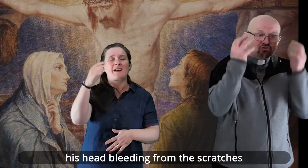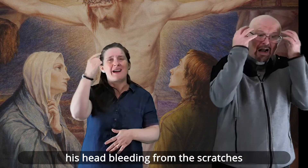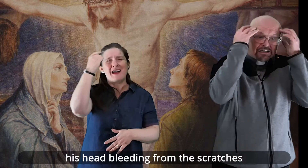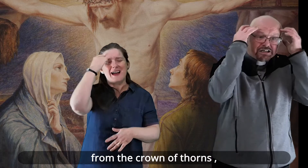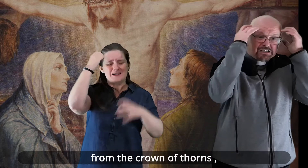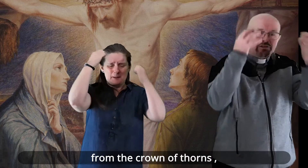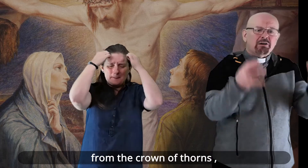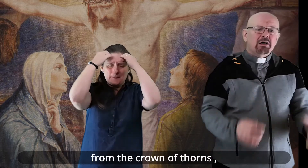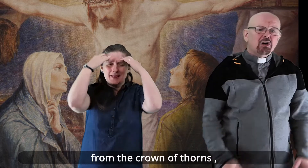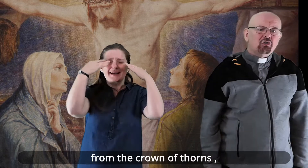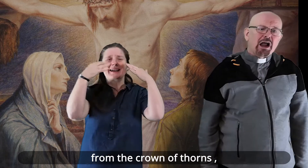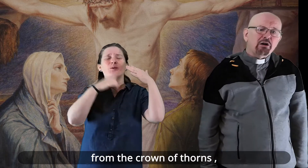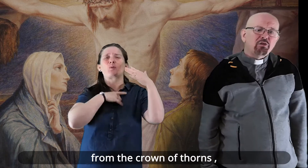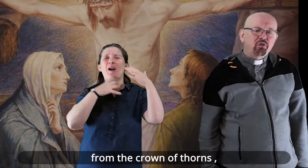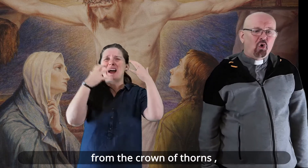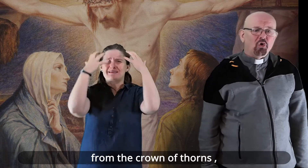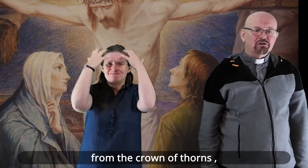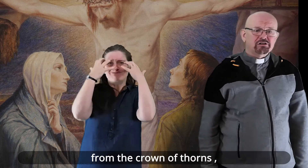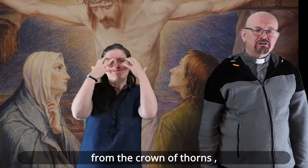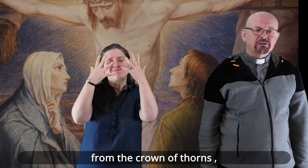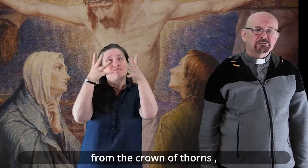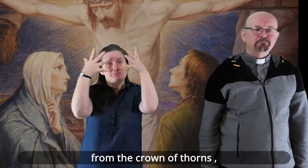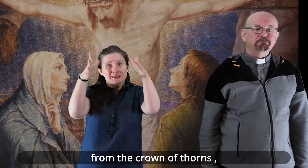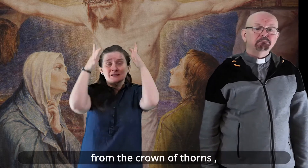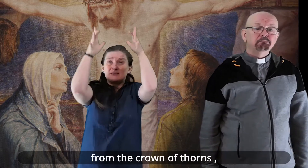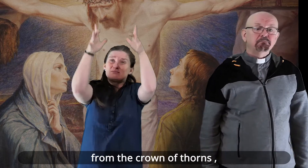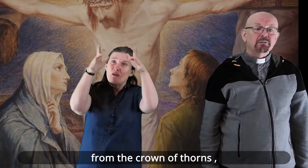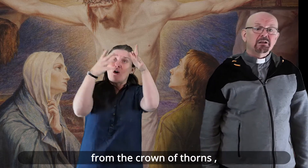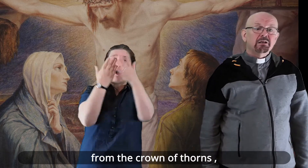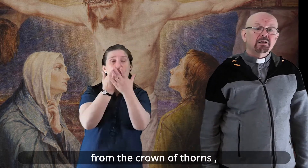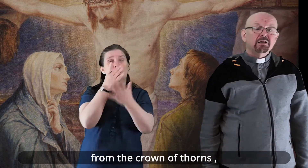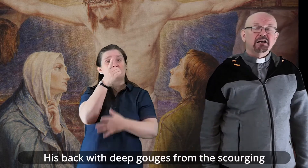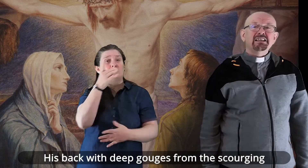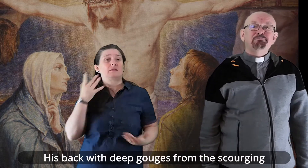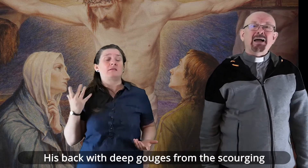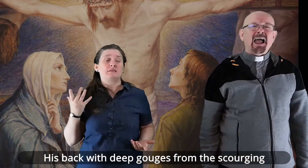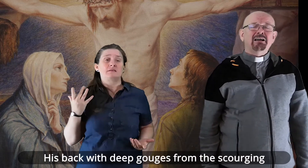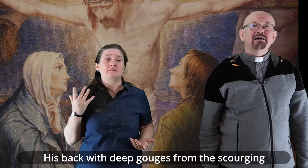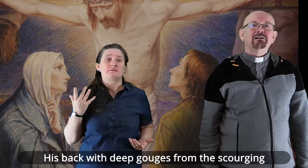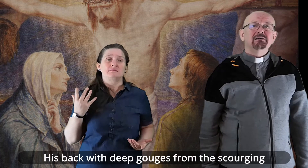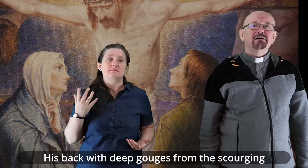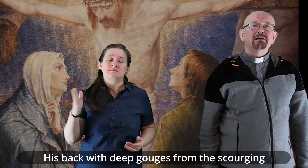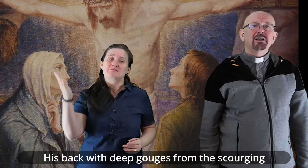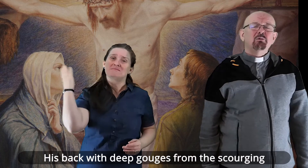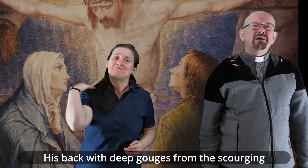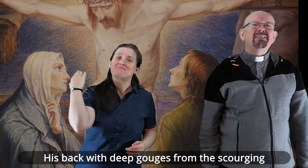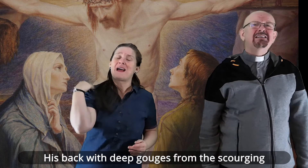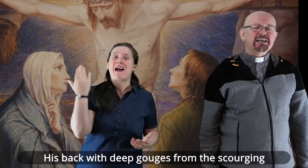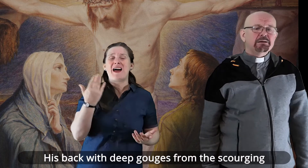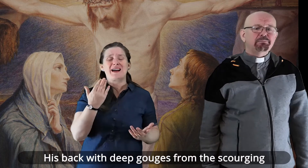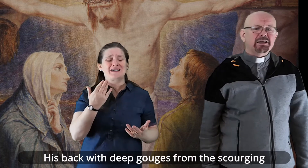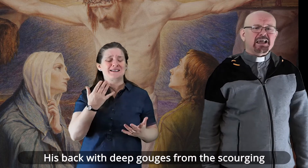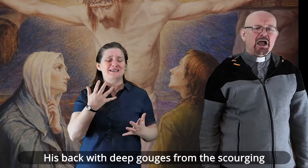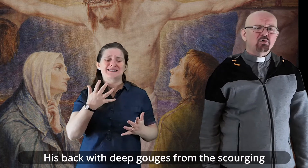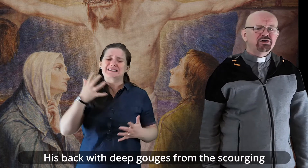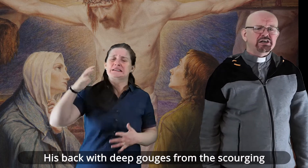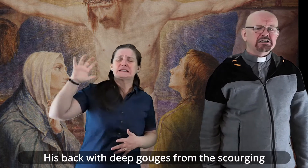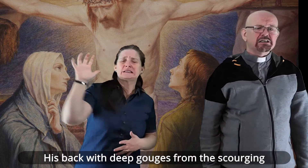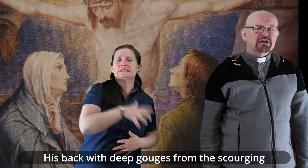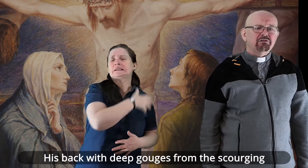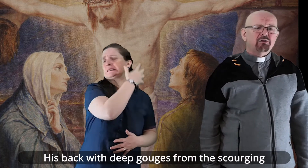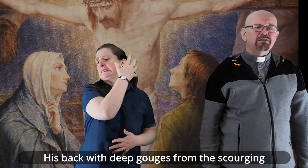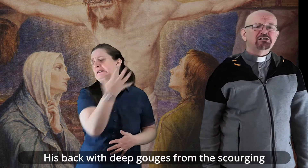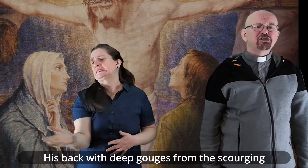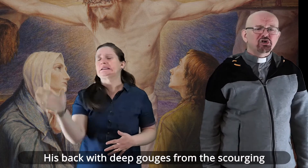the scratches of the crown of thorns, his back with deep